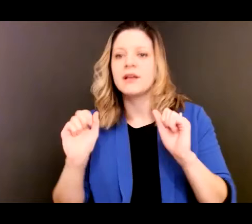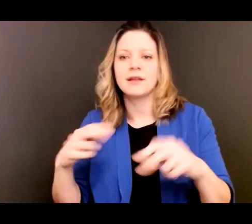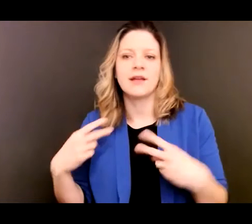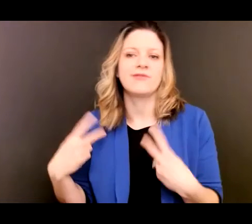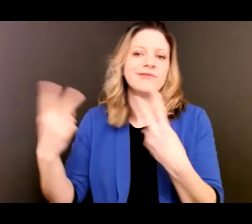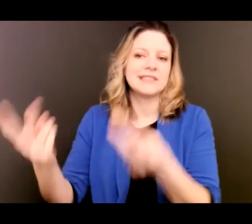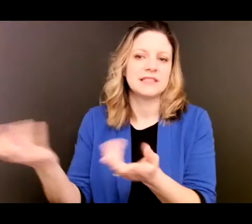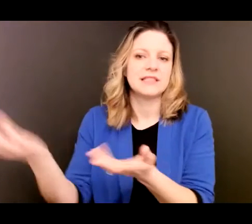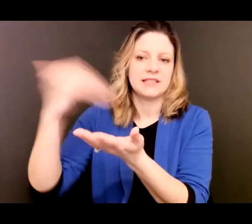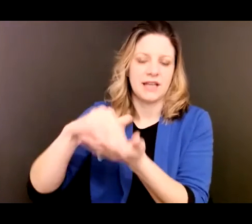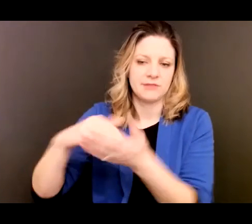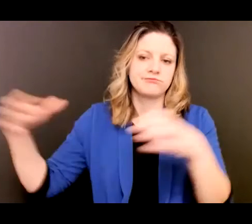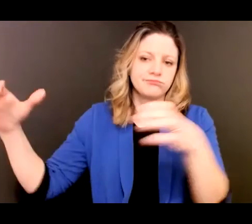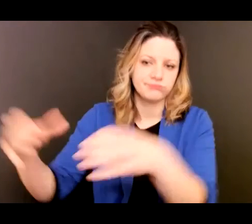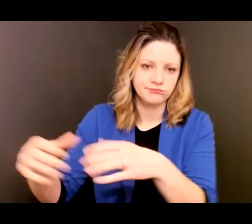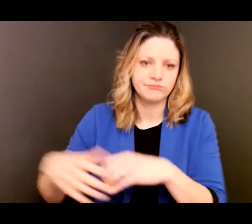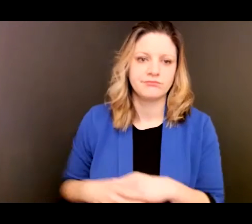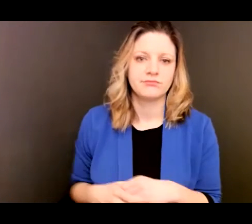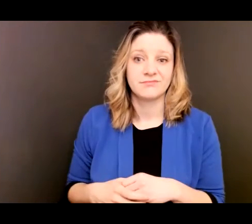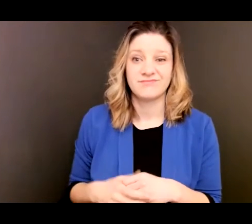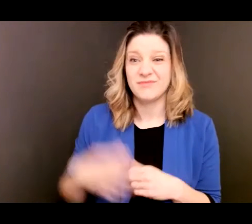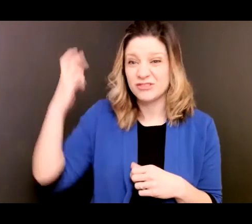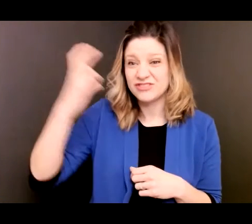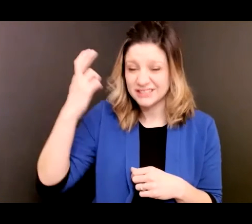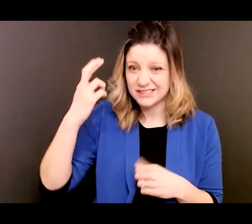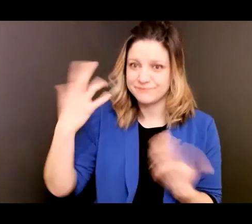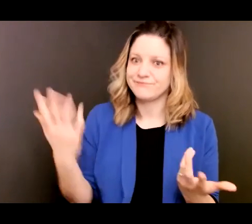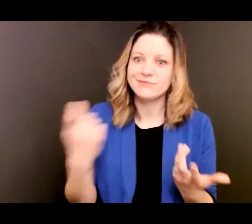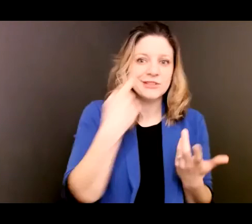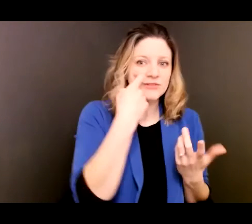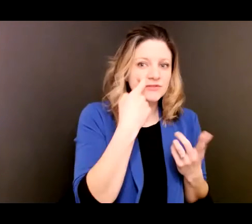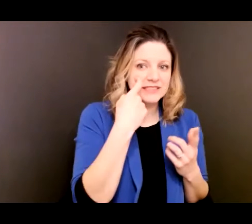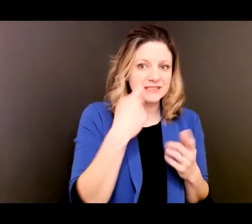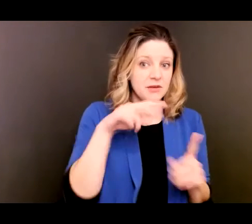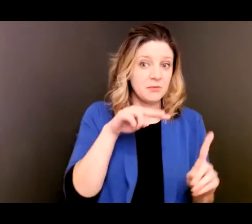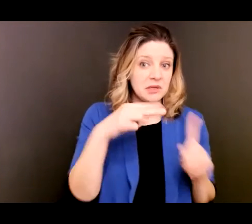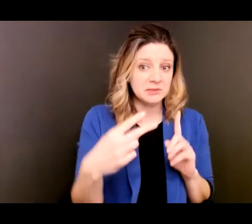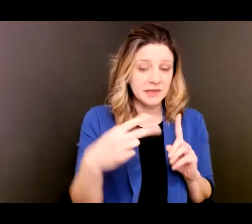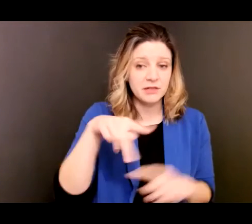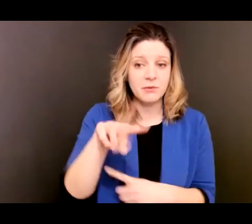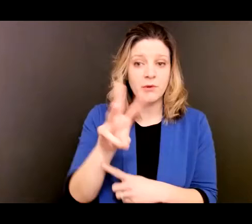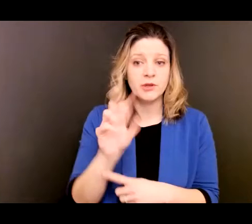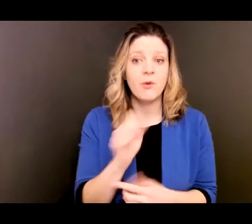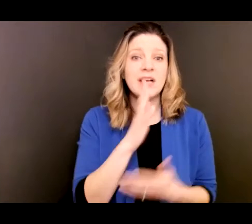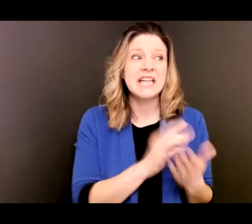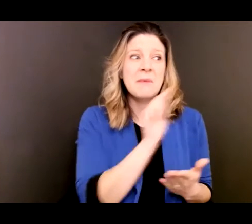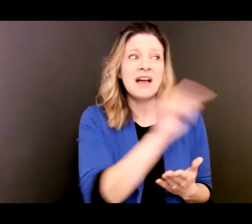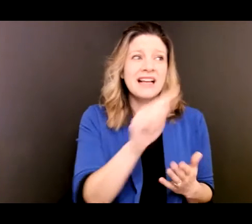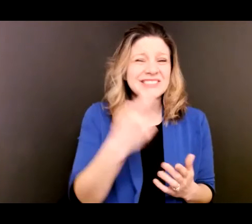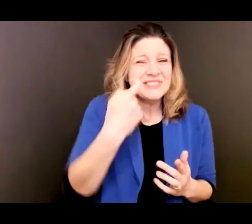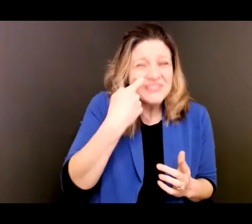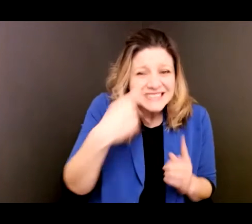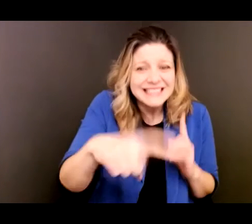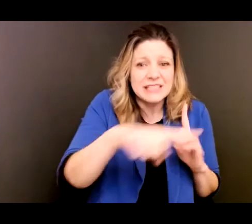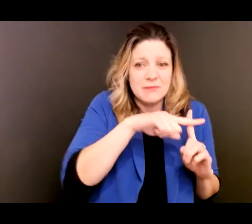We still have had recent positive cases in our congregate care settings, so we are not yet